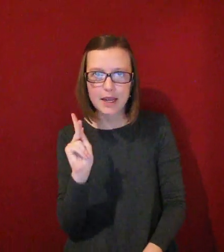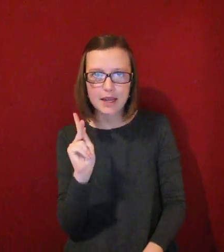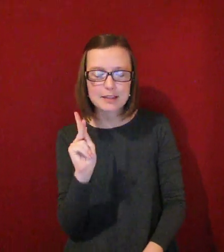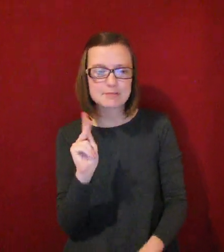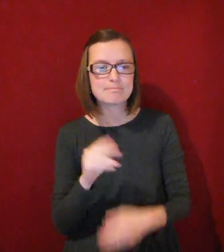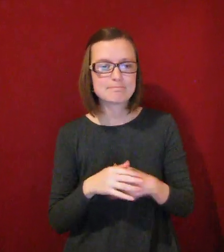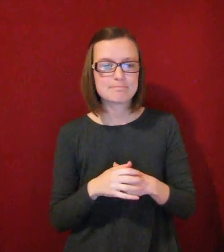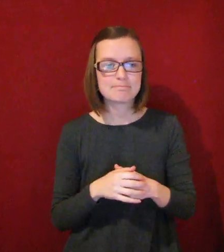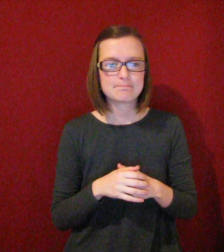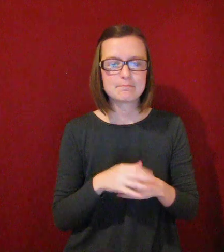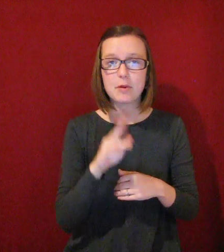per month.